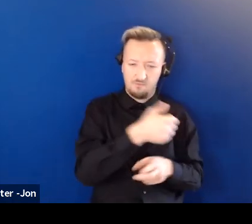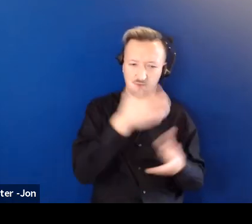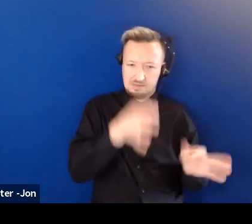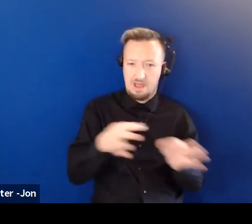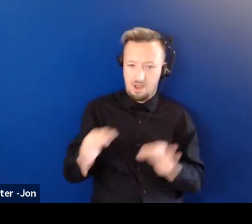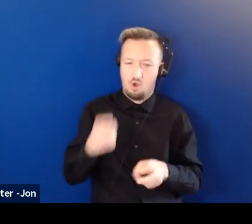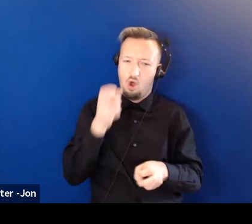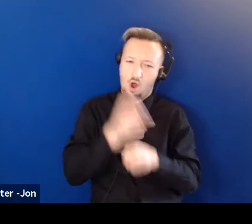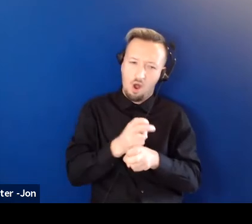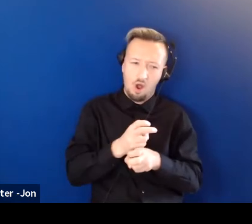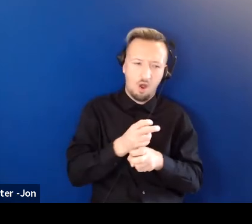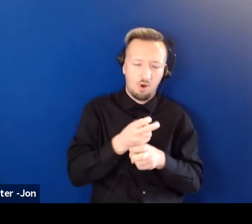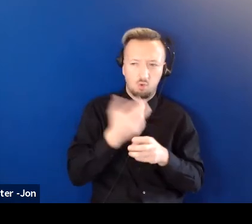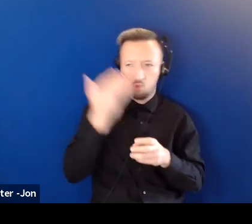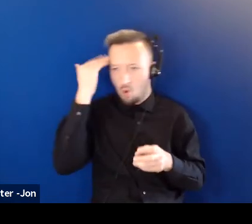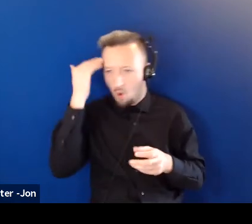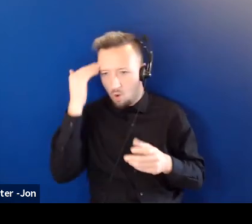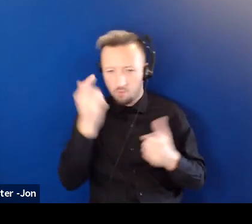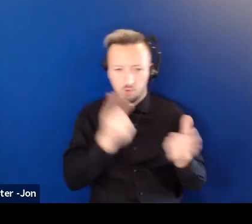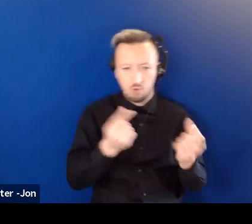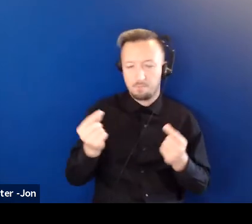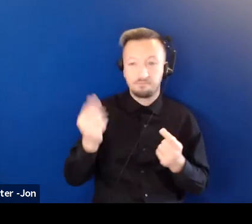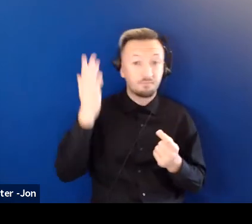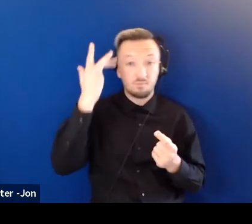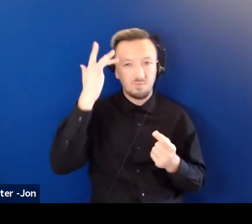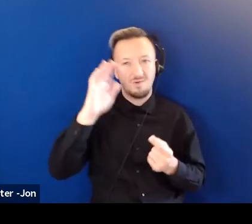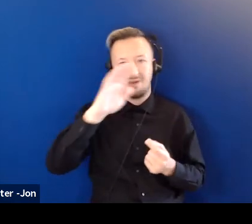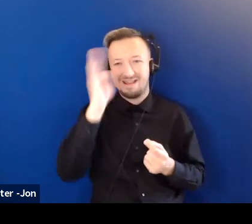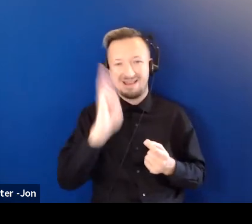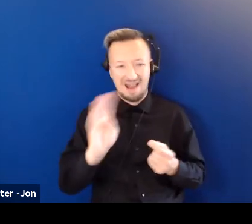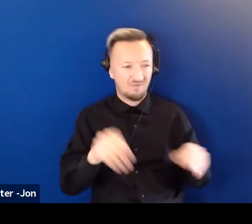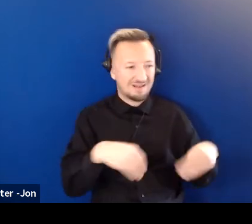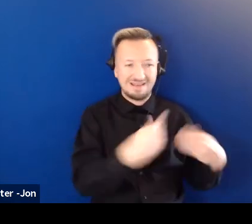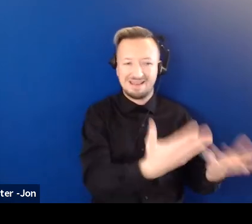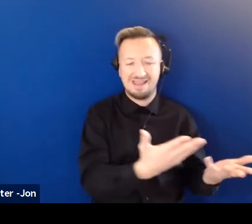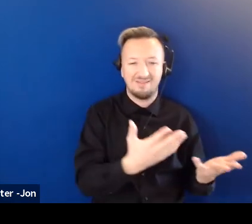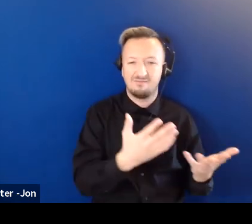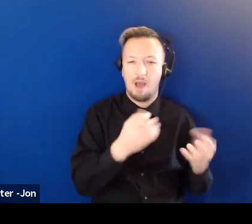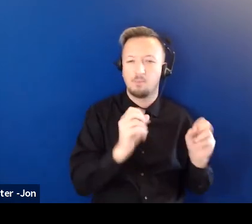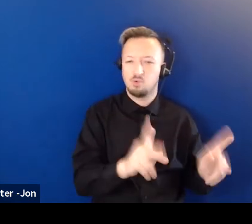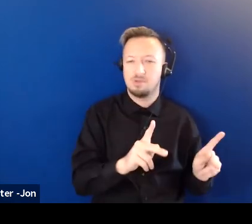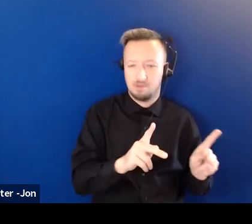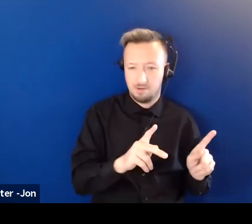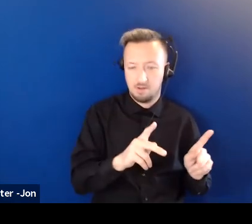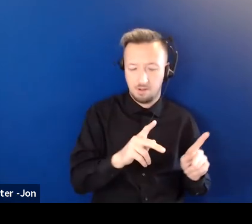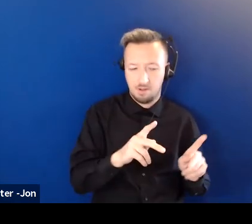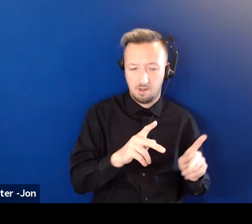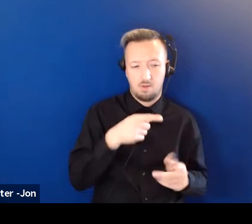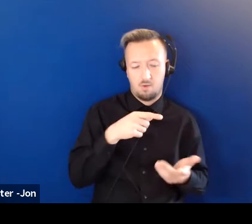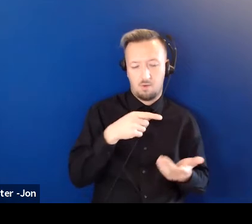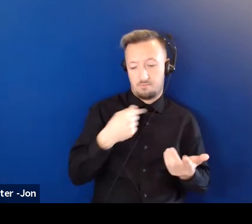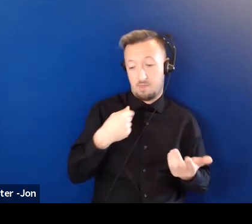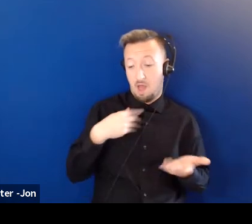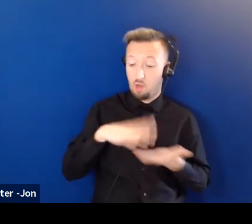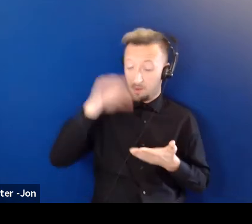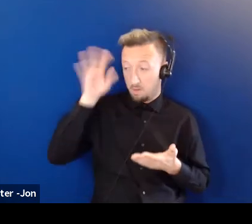have just never been given an opportunity for some type of decision making, or they've learned that mom will always tie their shoes, and